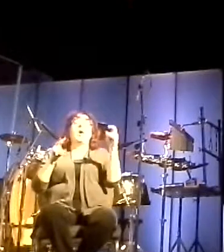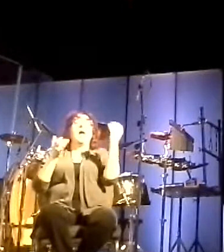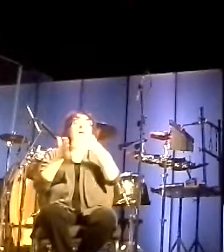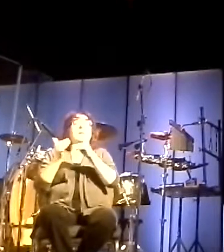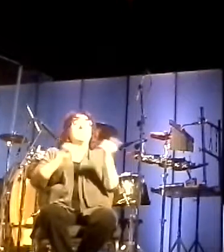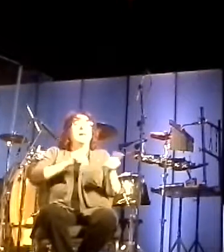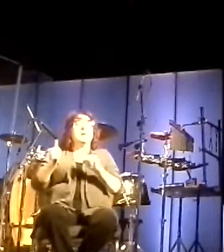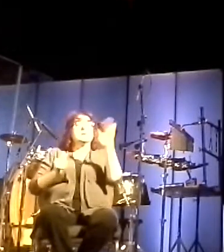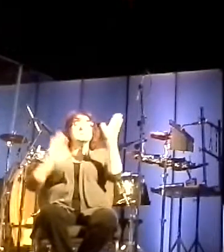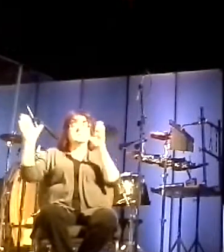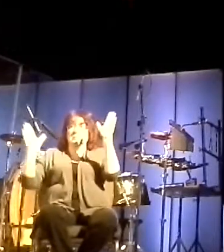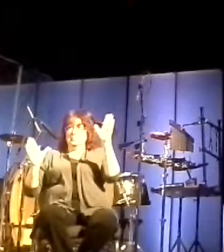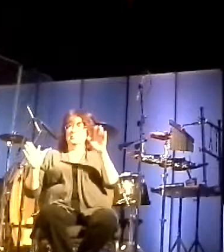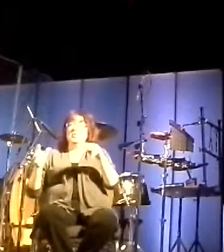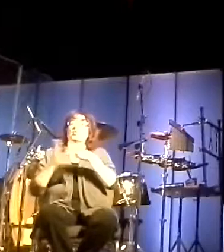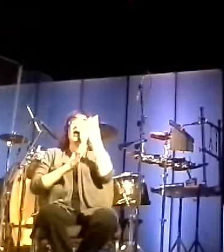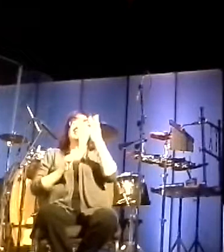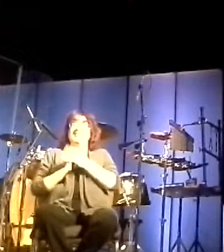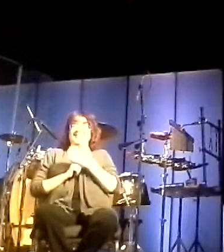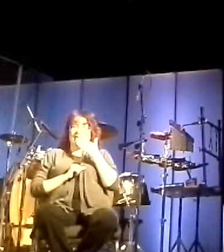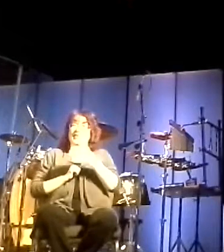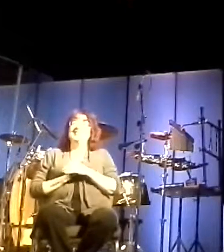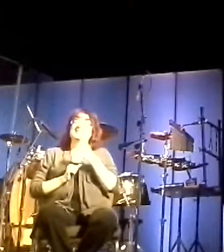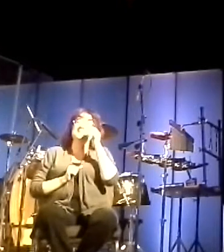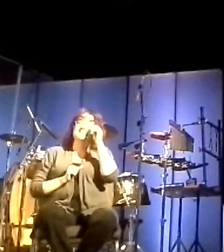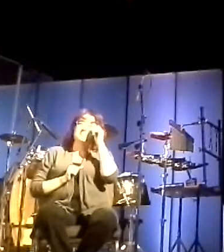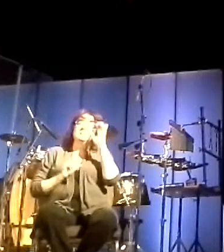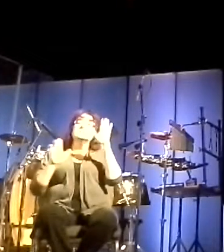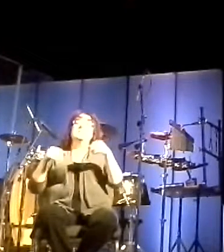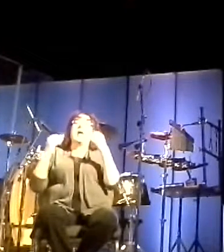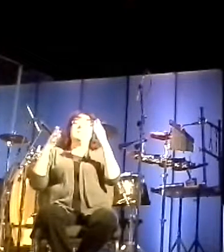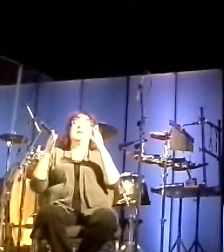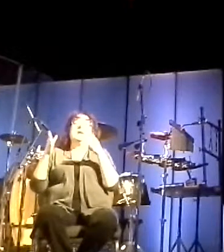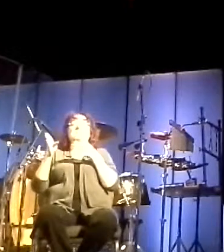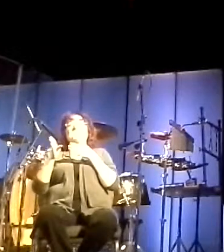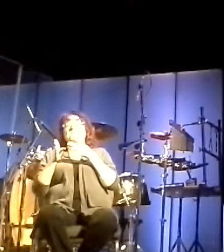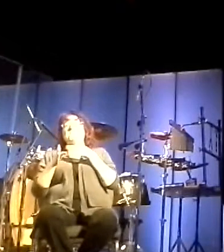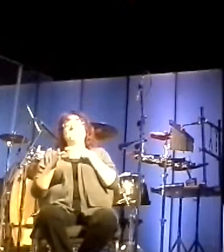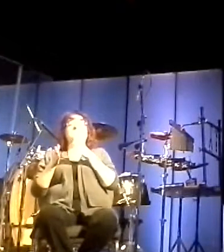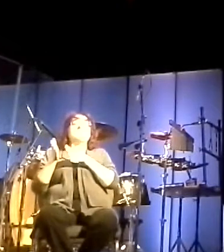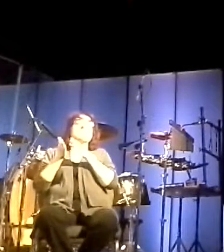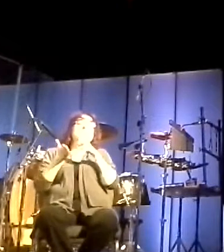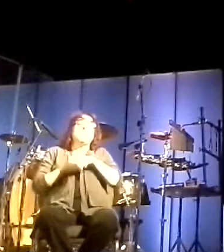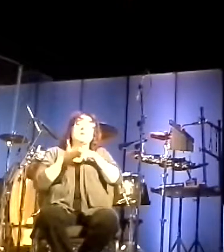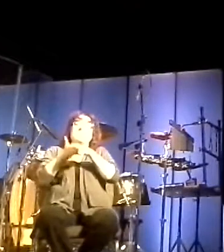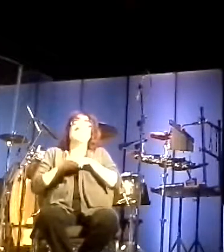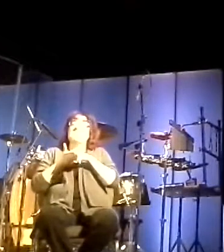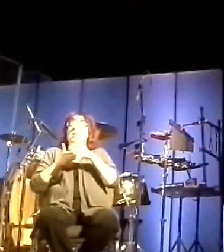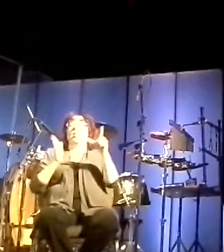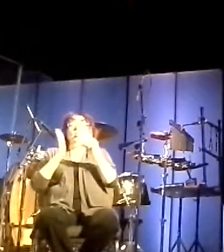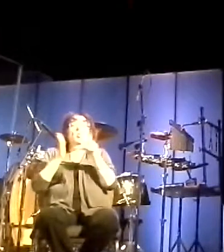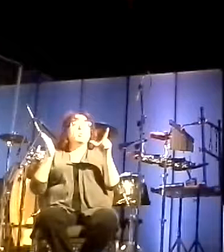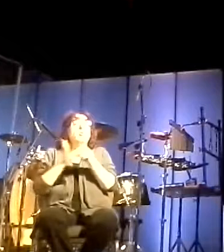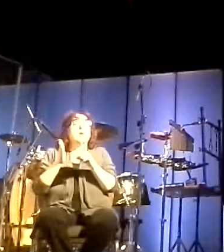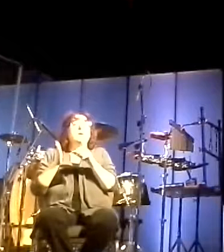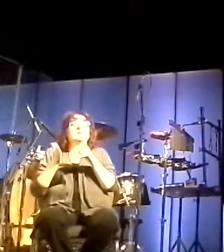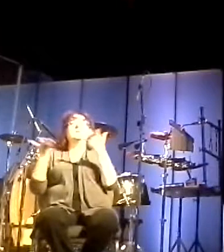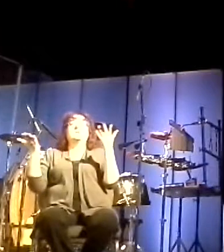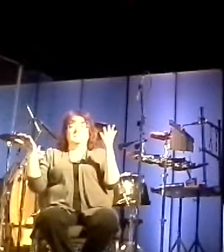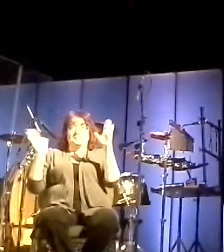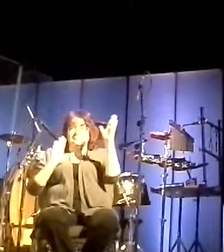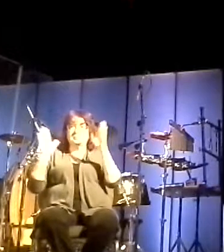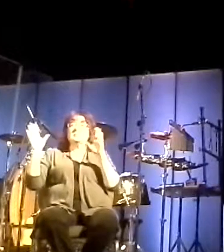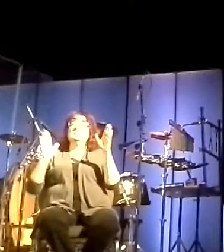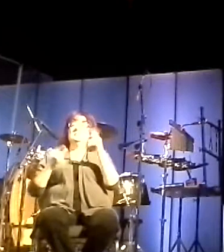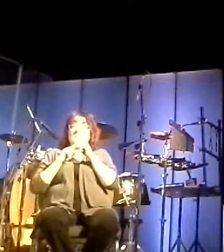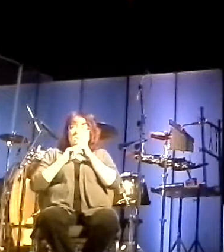again. Baptist, maroon? Just want you to do it twice. That's good. All right. All right, how many mainline Presbyterian, Methodist, Lutheran? Raise, yeah, there